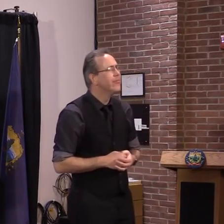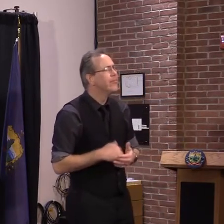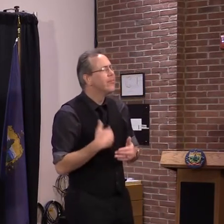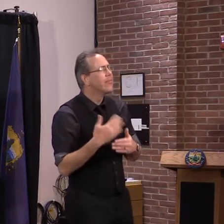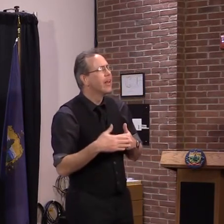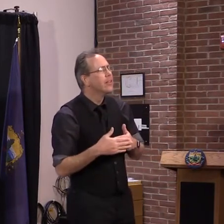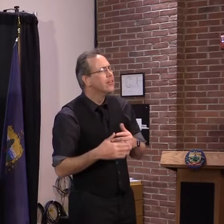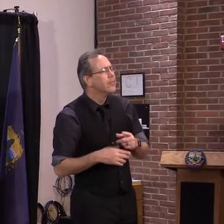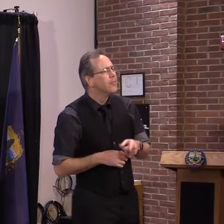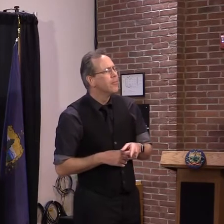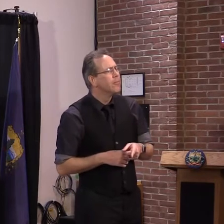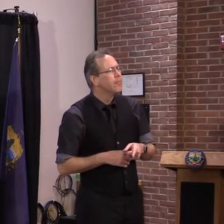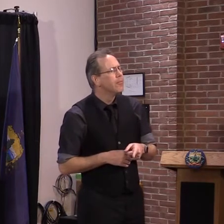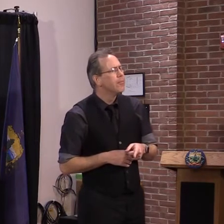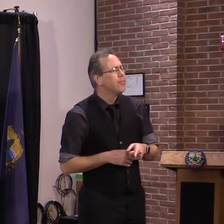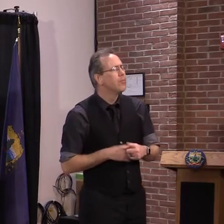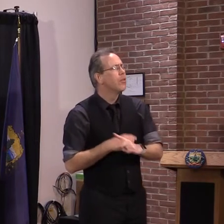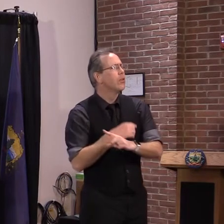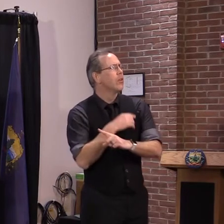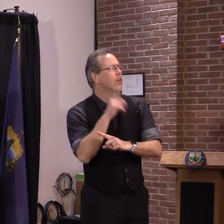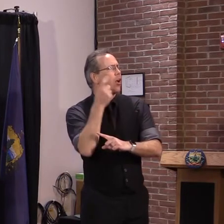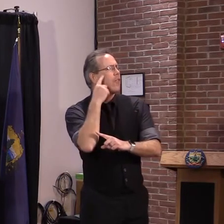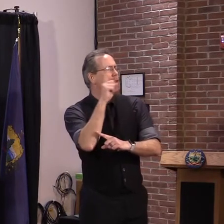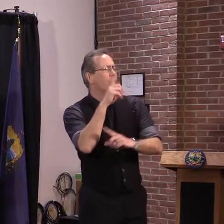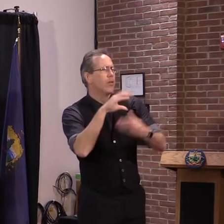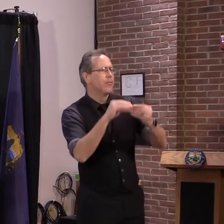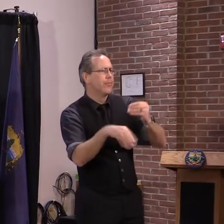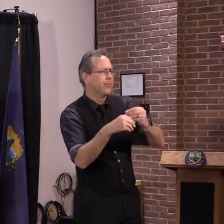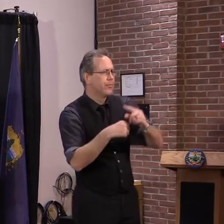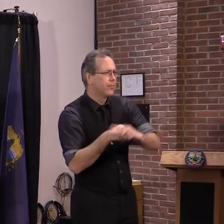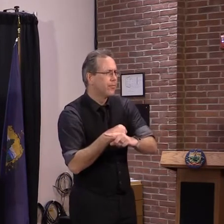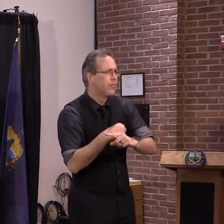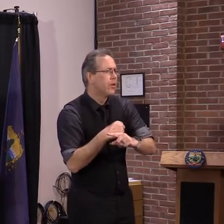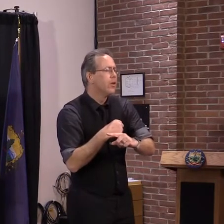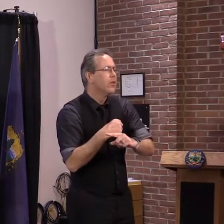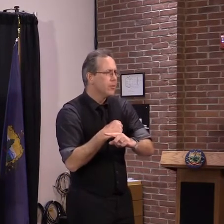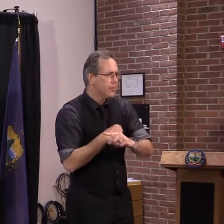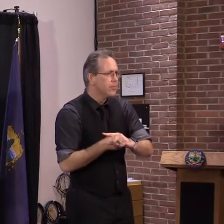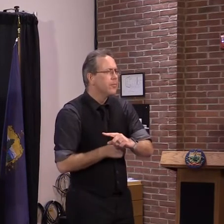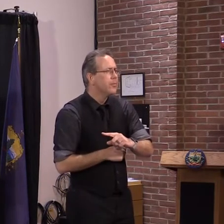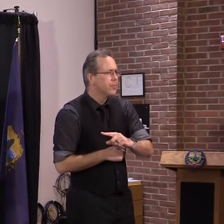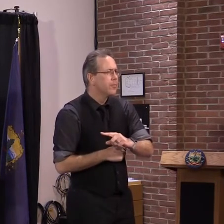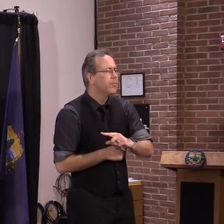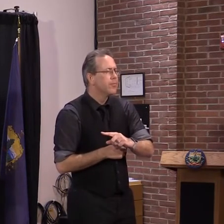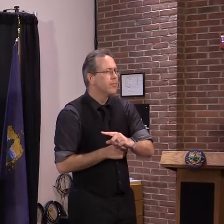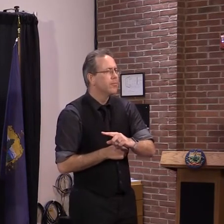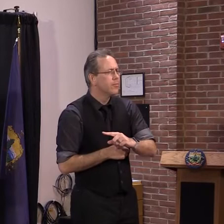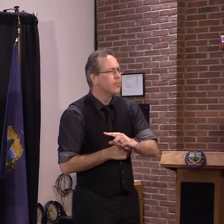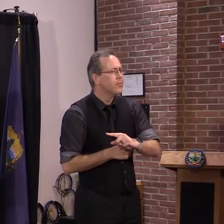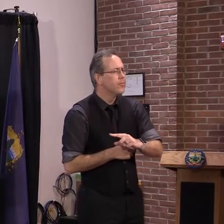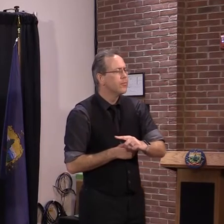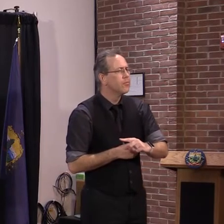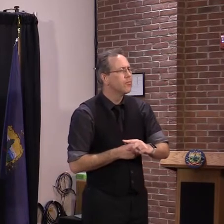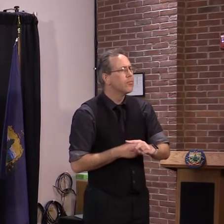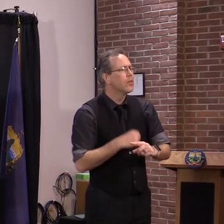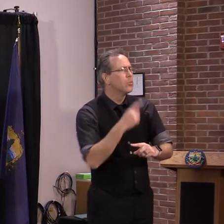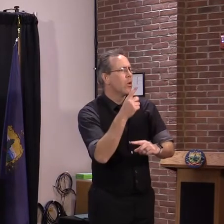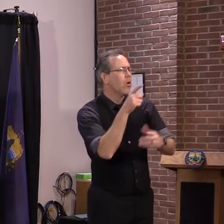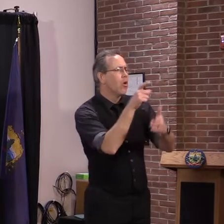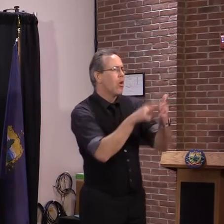There are a number of studies that have been done. There was one hot off the press today. I haven't had the chance to look at it,